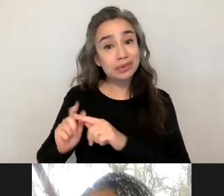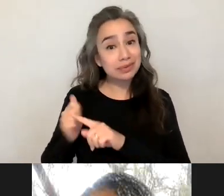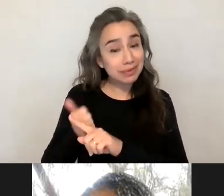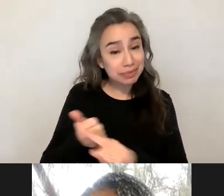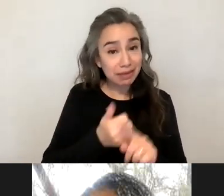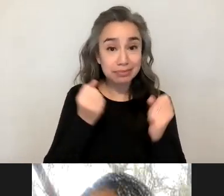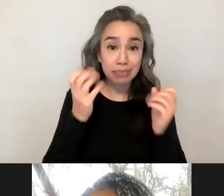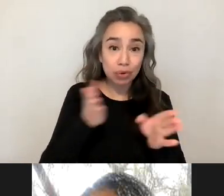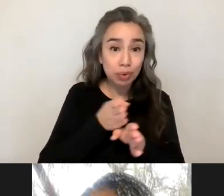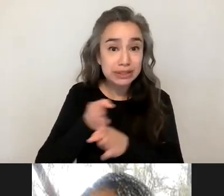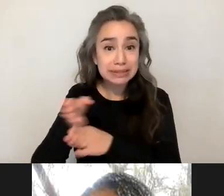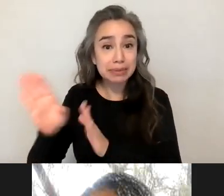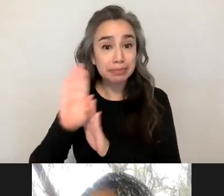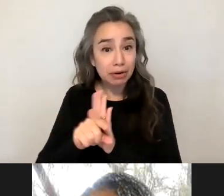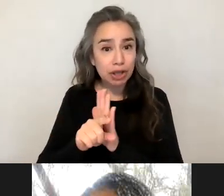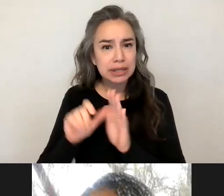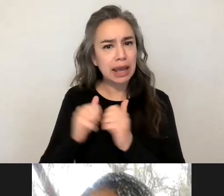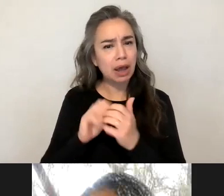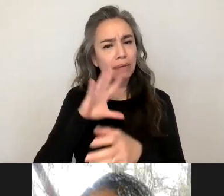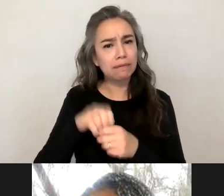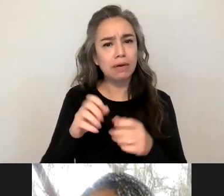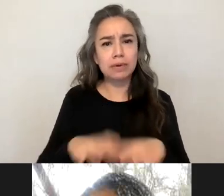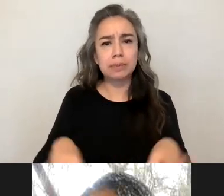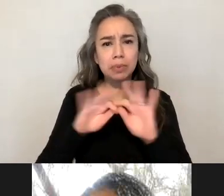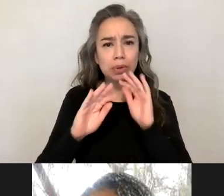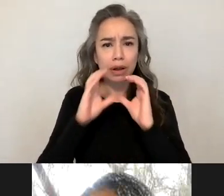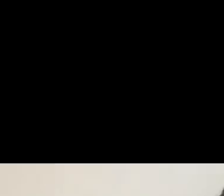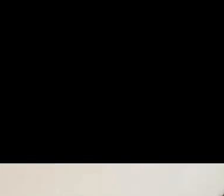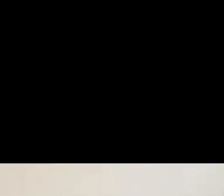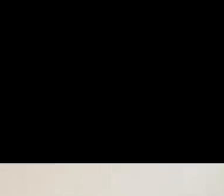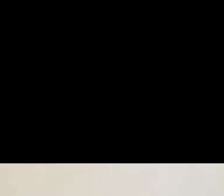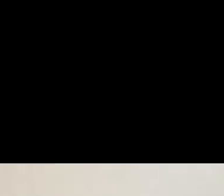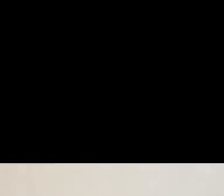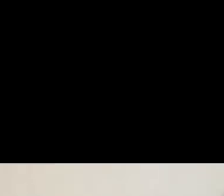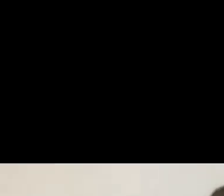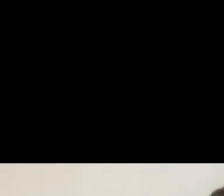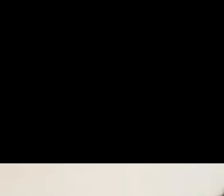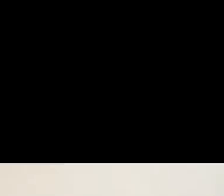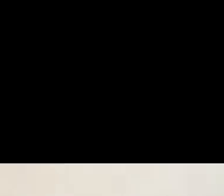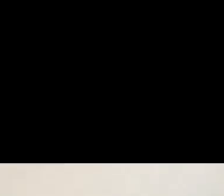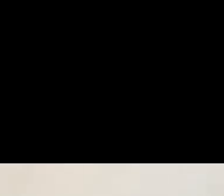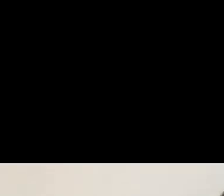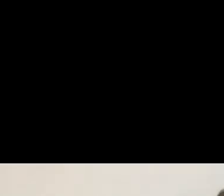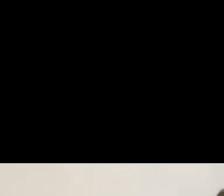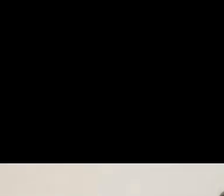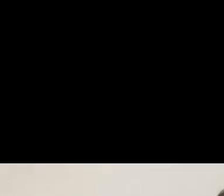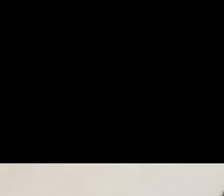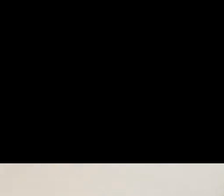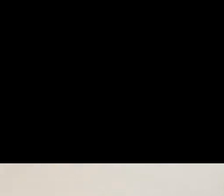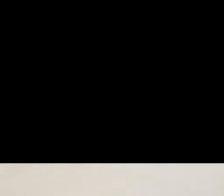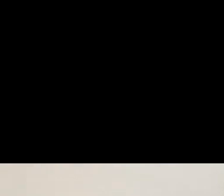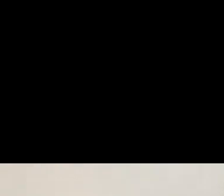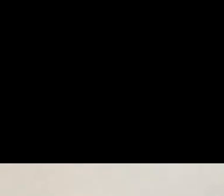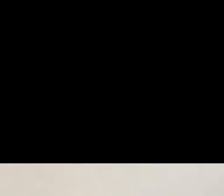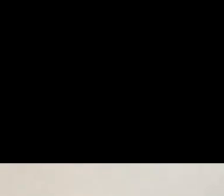how they can also be part of these important conversations with all of their insights that they want to bring. So absolutely, that is one of my driving